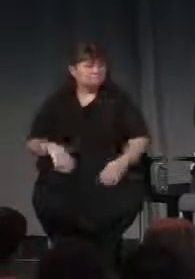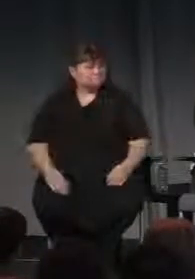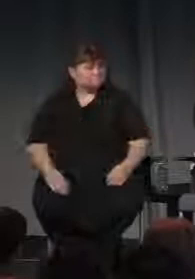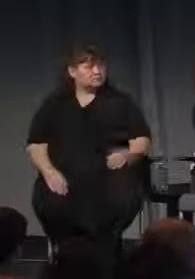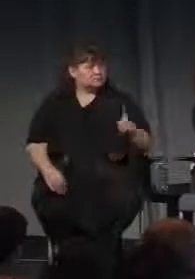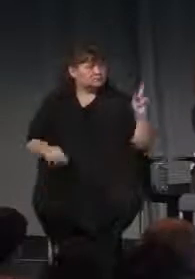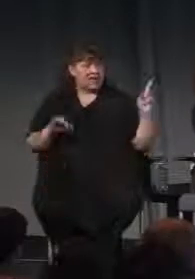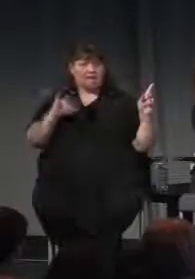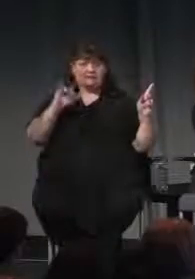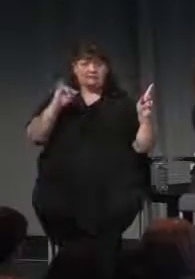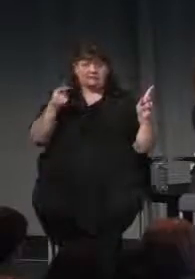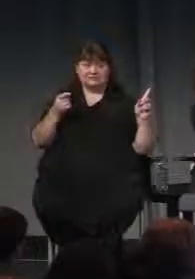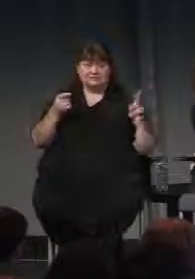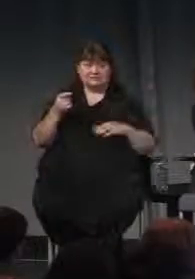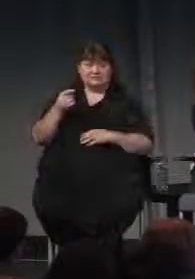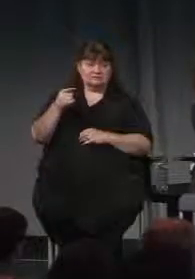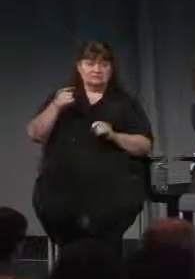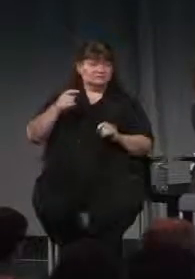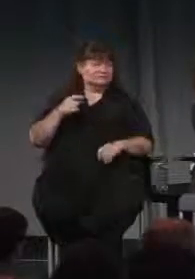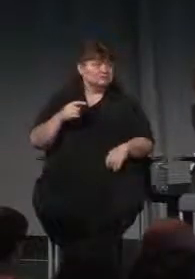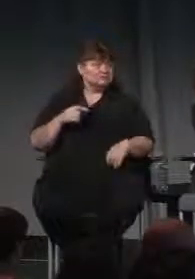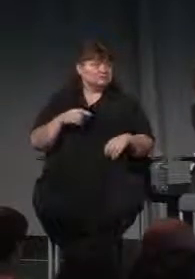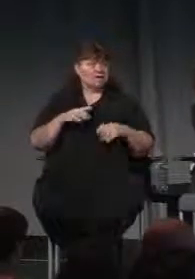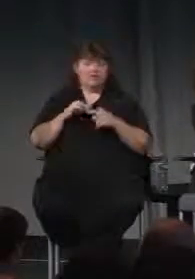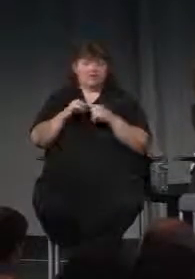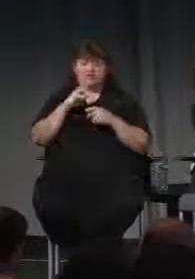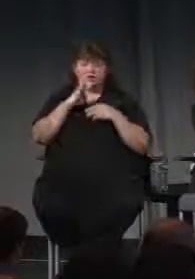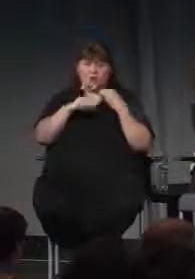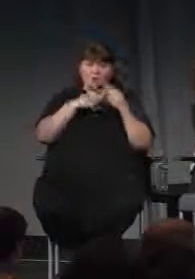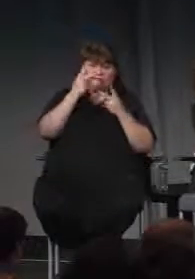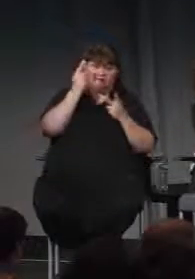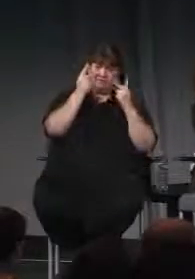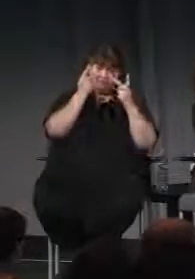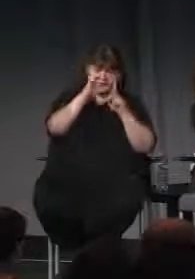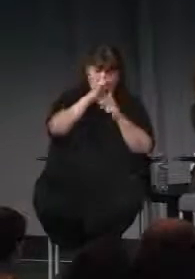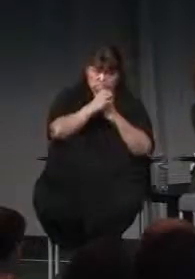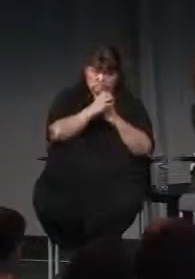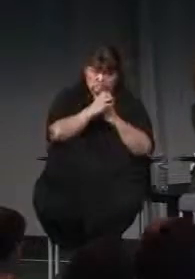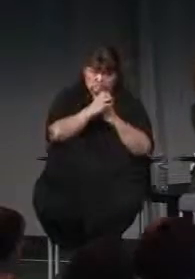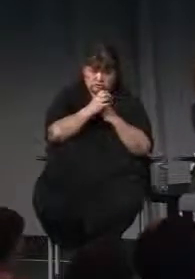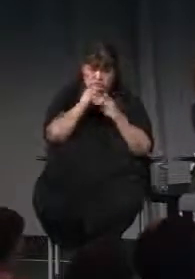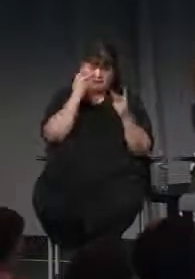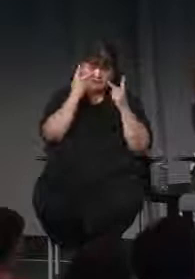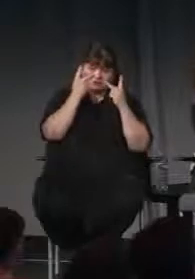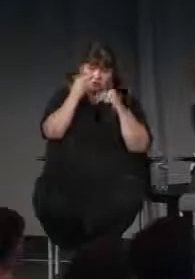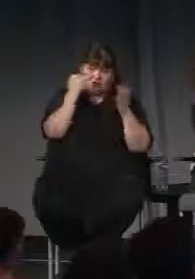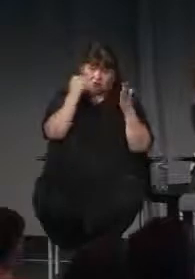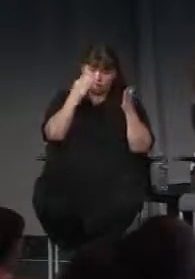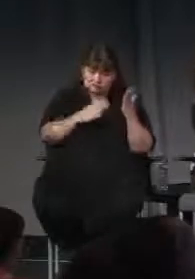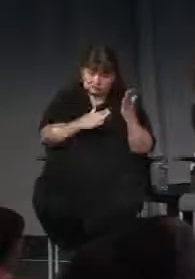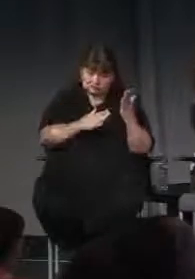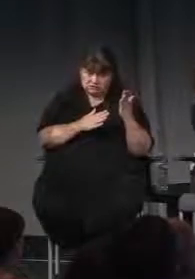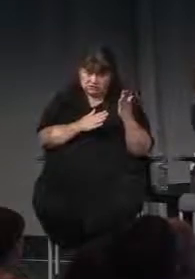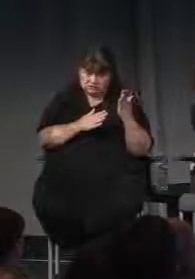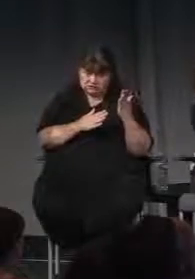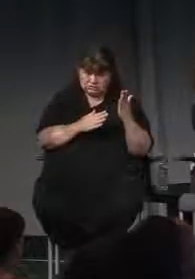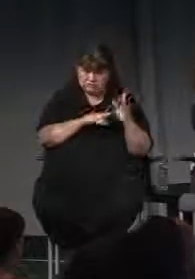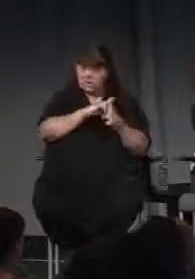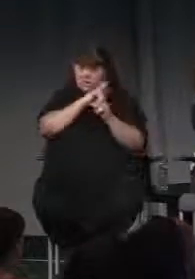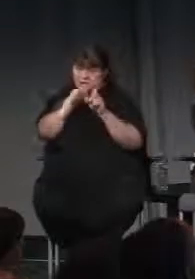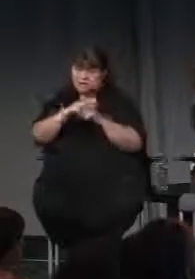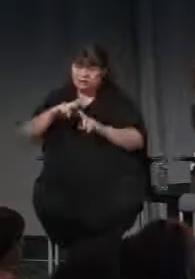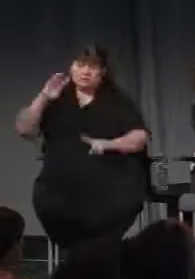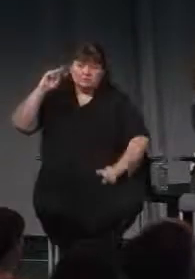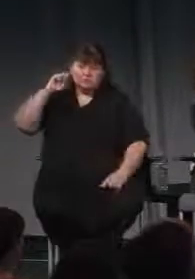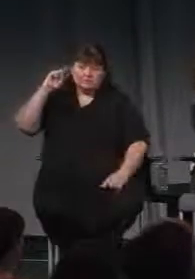if I can just quickly pick up on the aspect of visual culture and visual artists embarking on sonic projects.